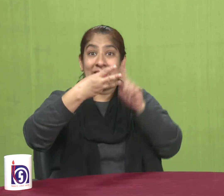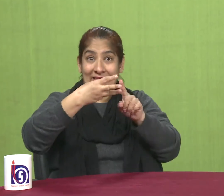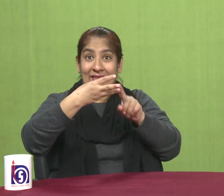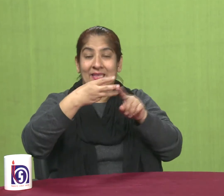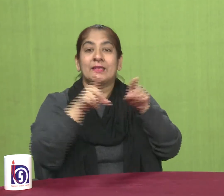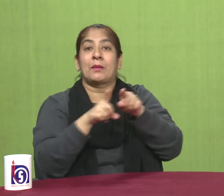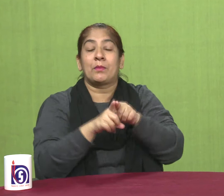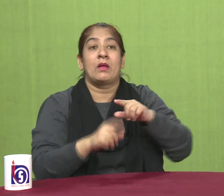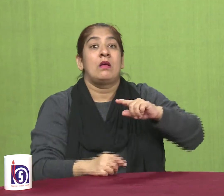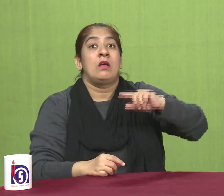Then comes